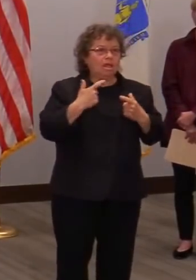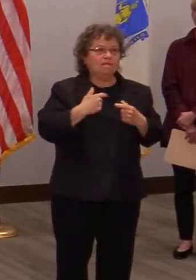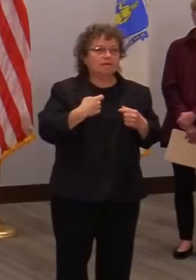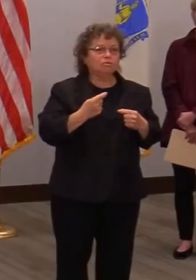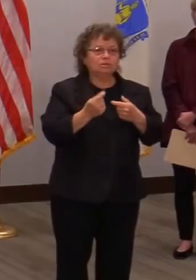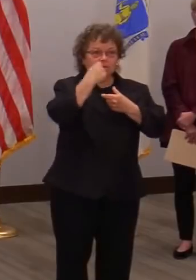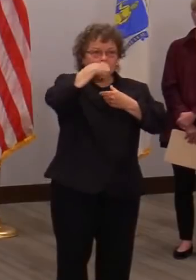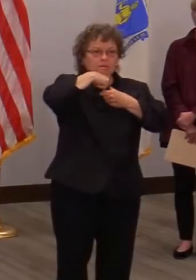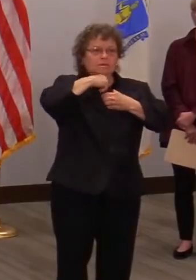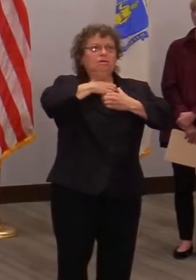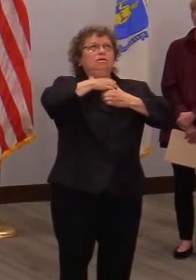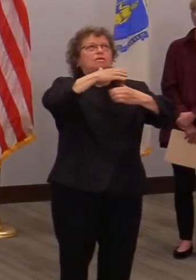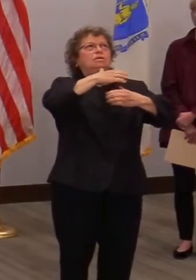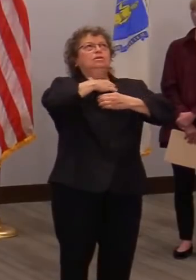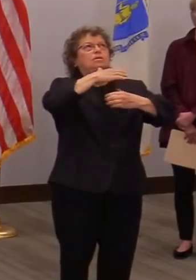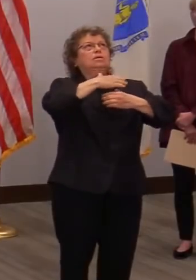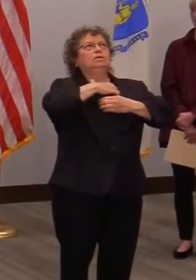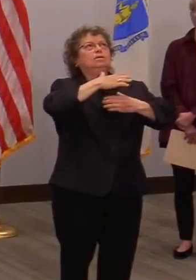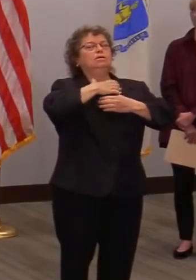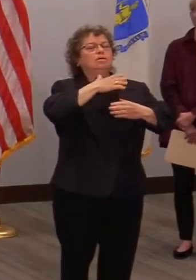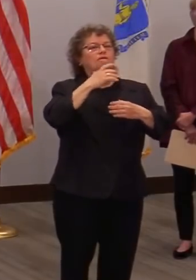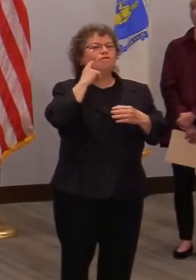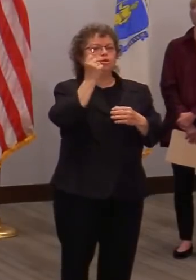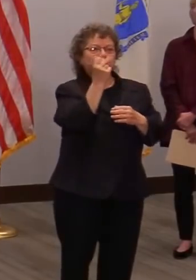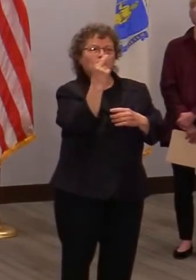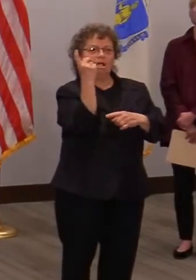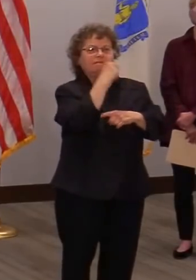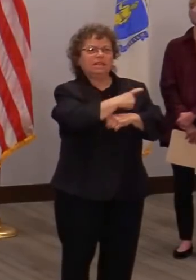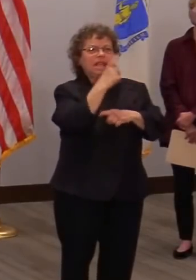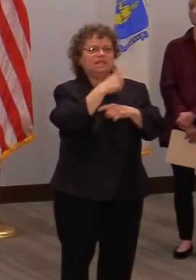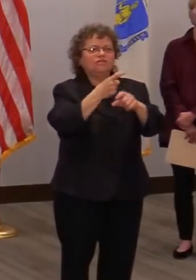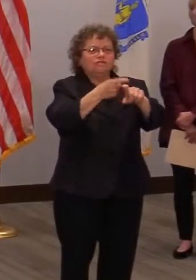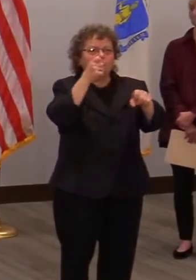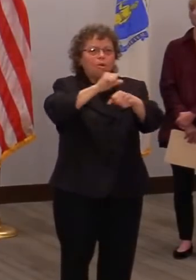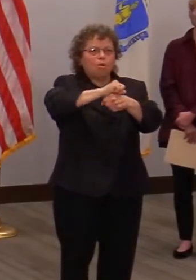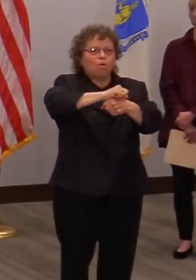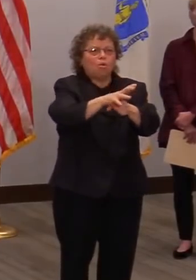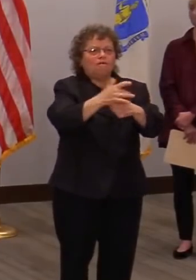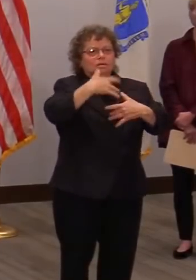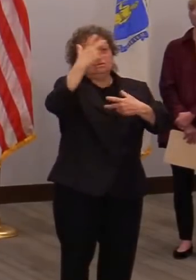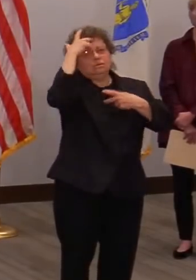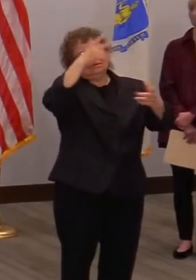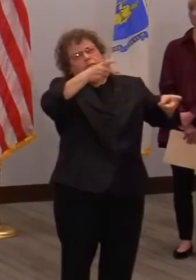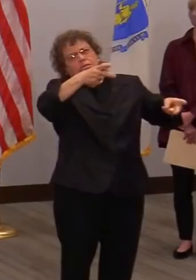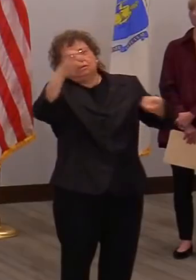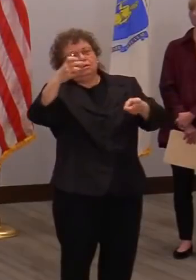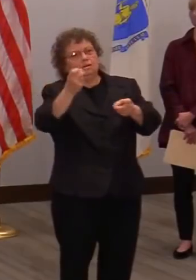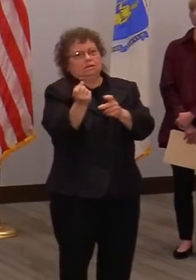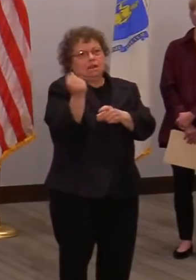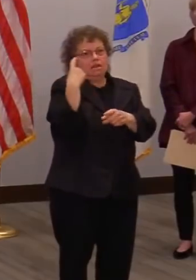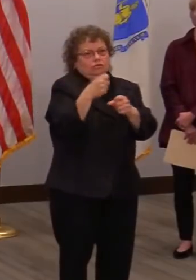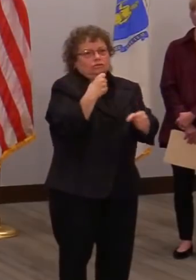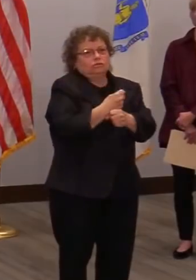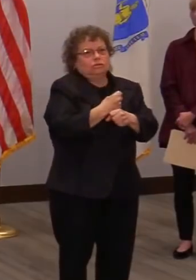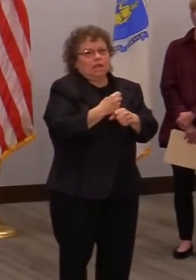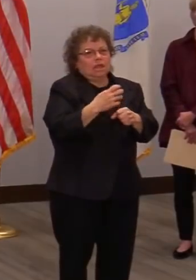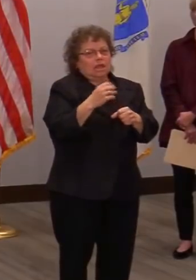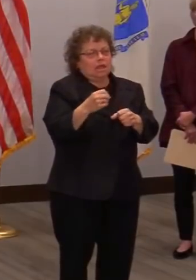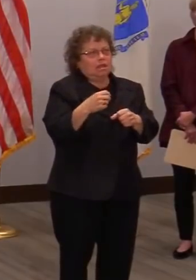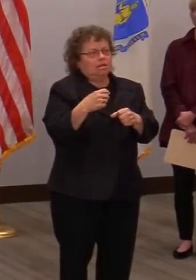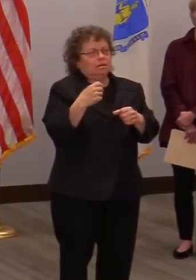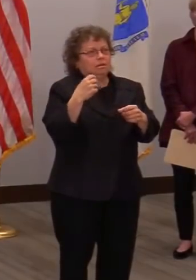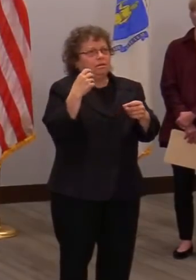days, and because of this thing of COVID-19. And to see that impact that, COVID had on